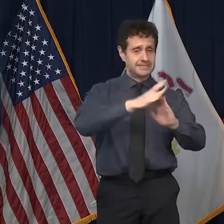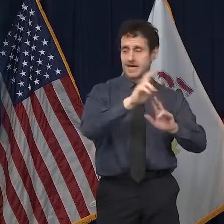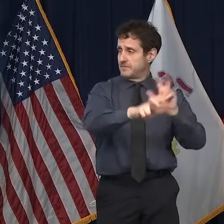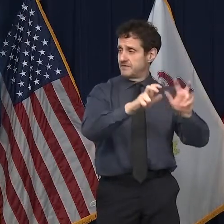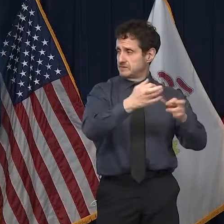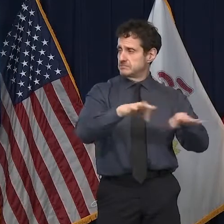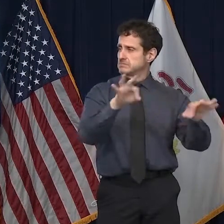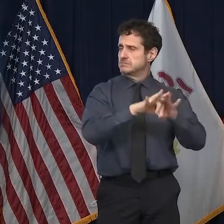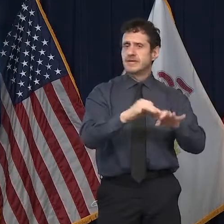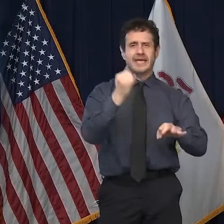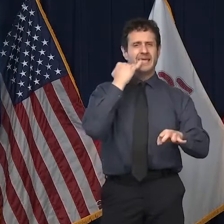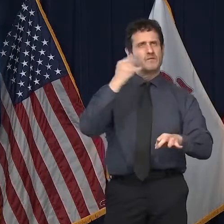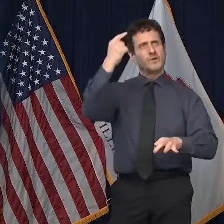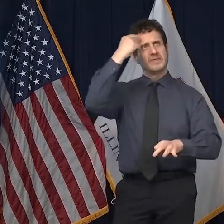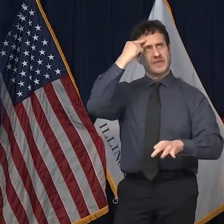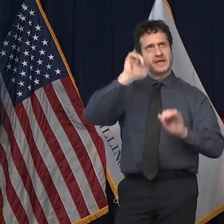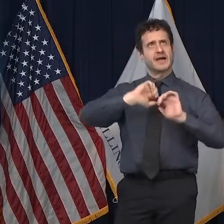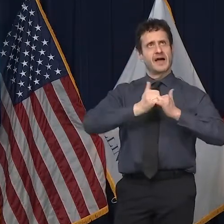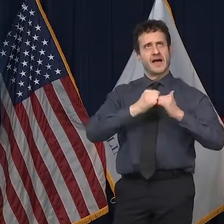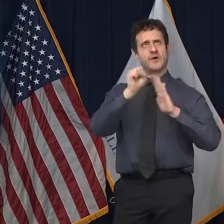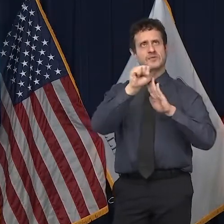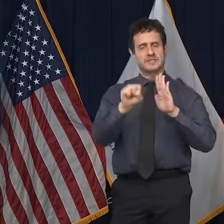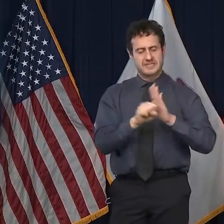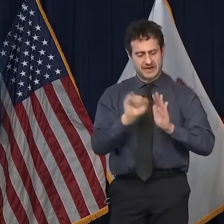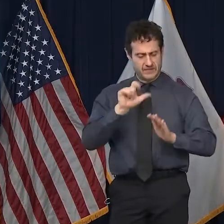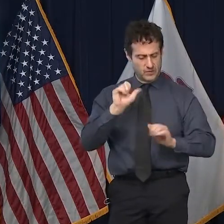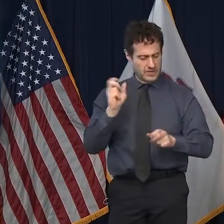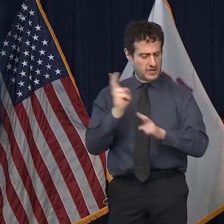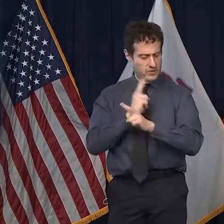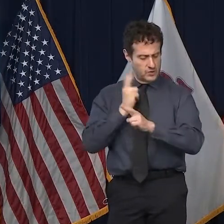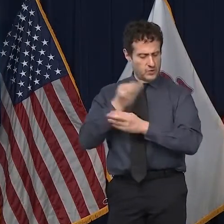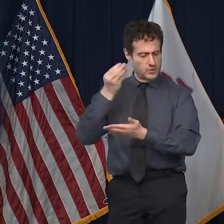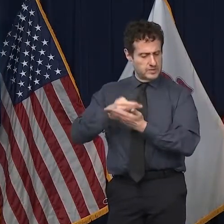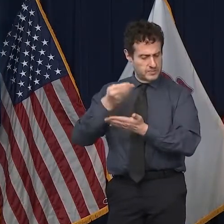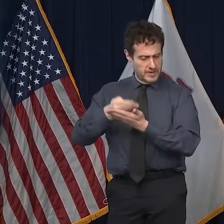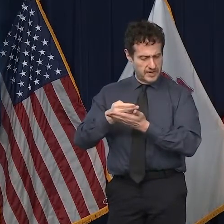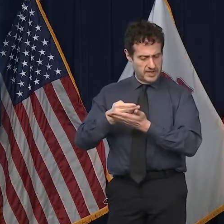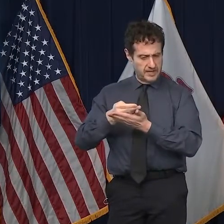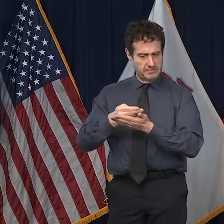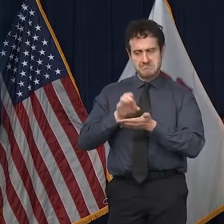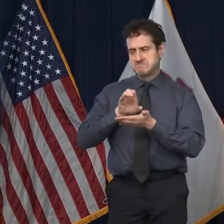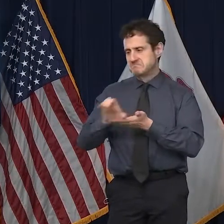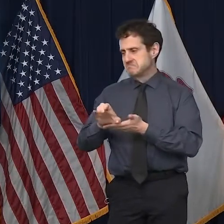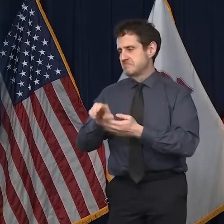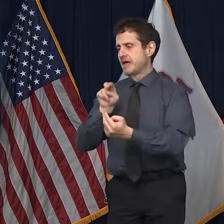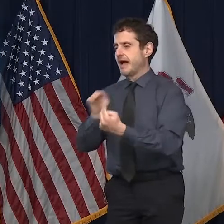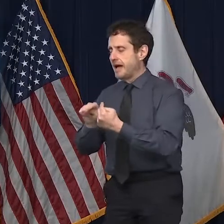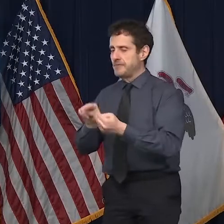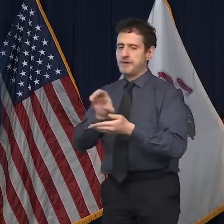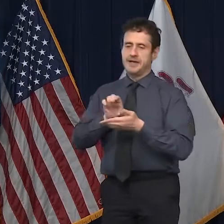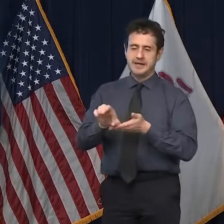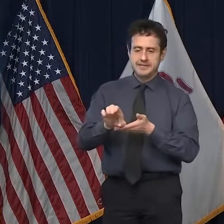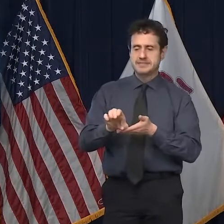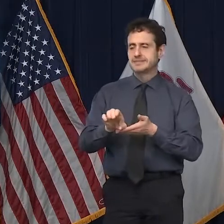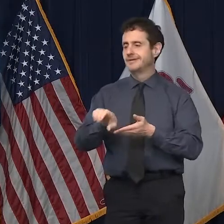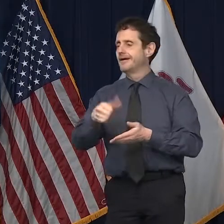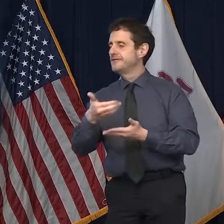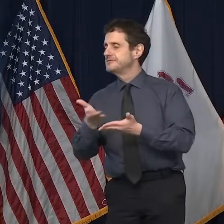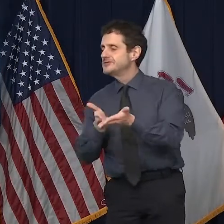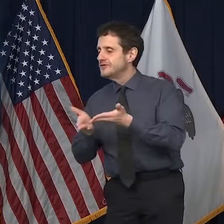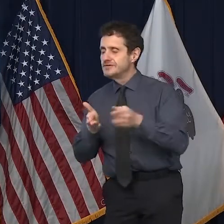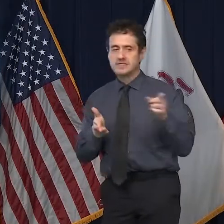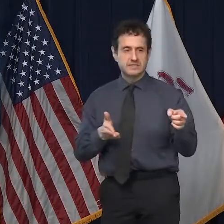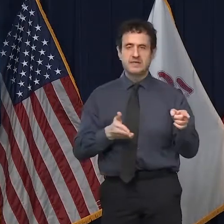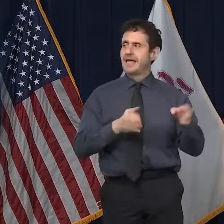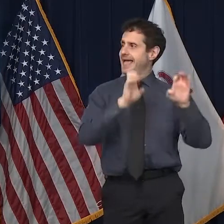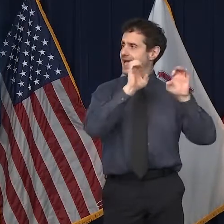look at all the ways in which you can use the dollars that are available in state government, investing in education is the one that has